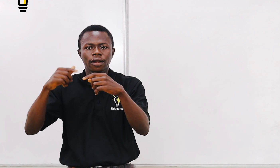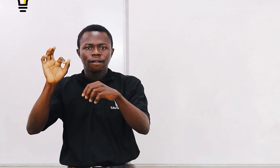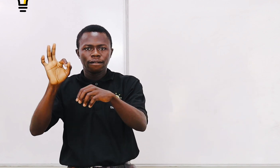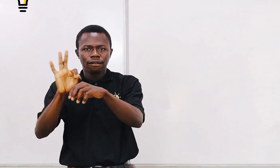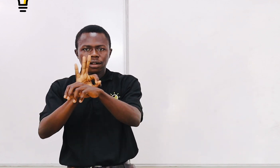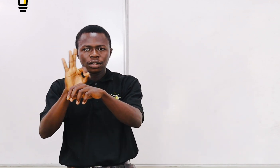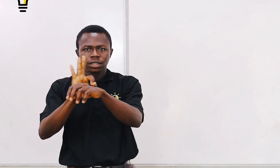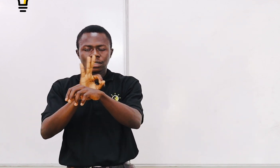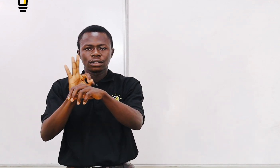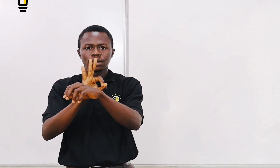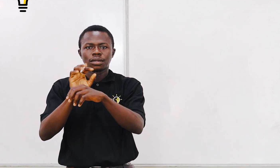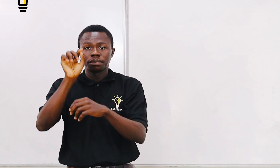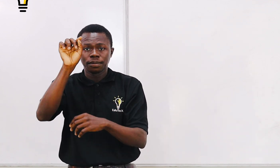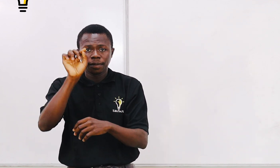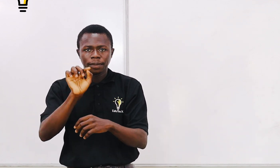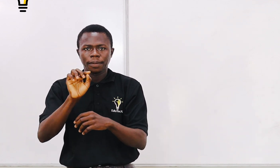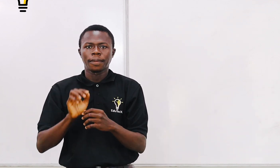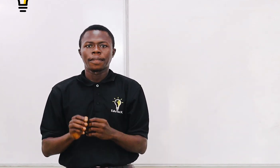fractions, fractions.